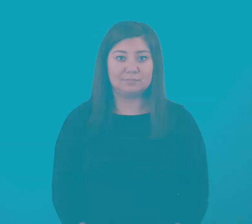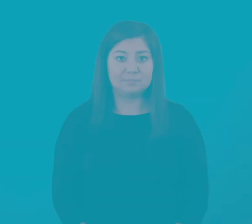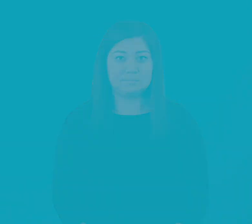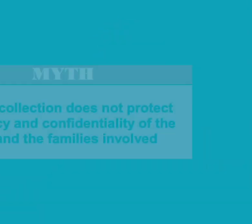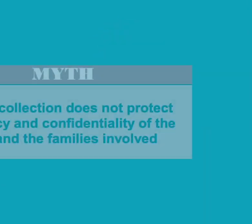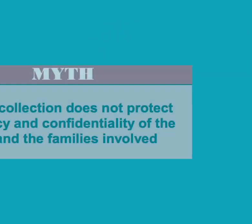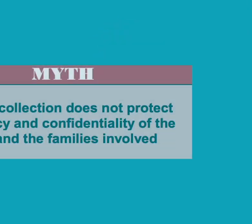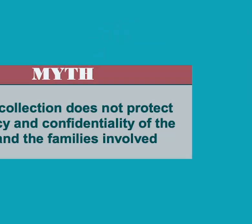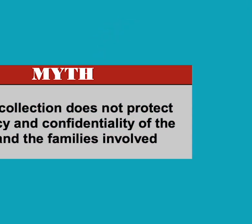were designed.